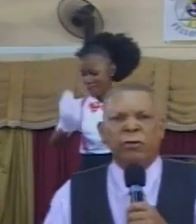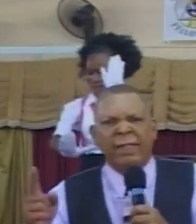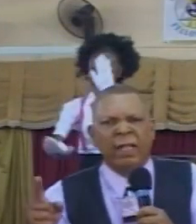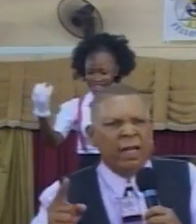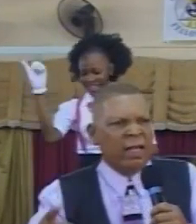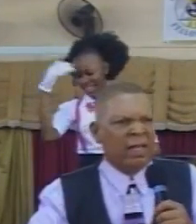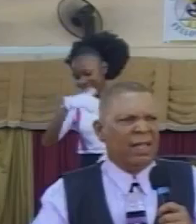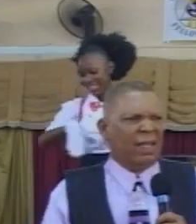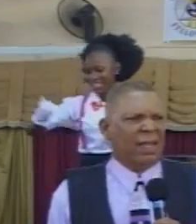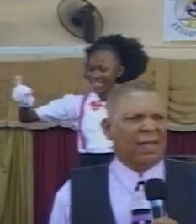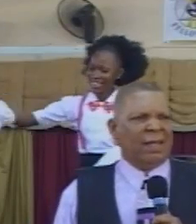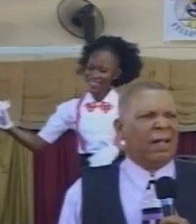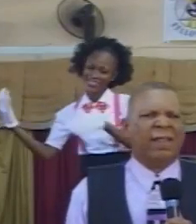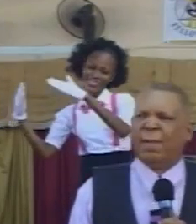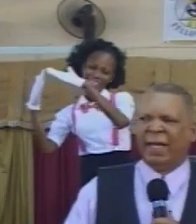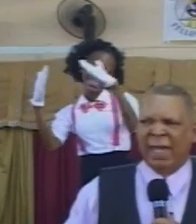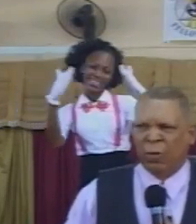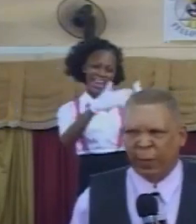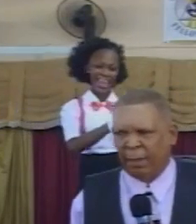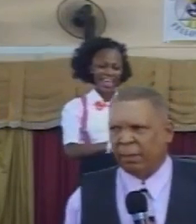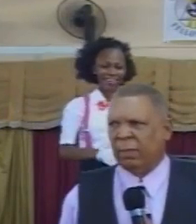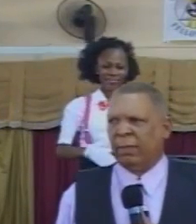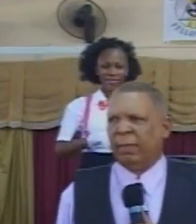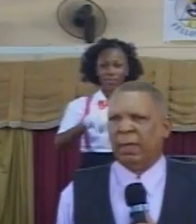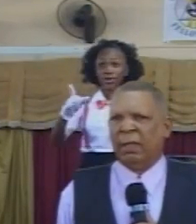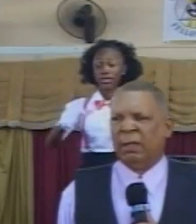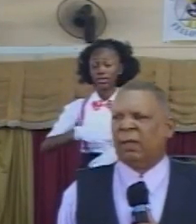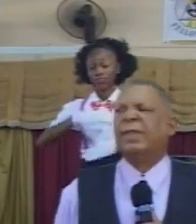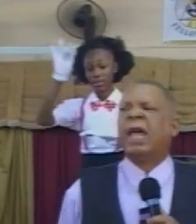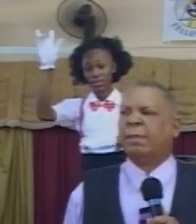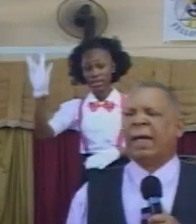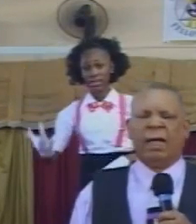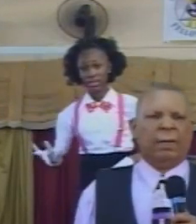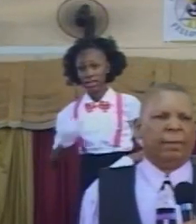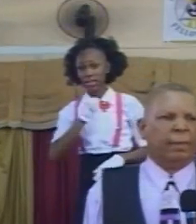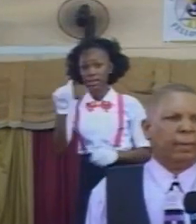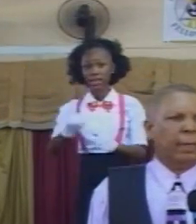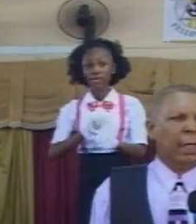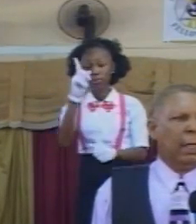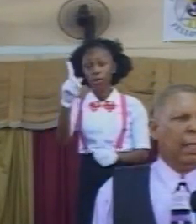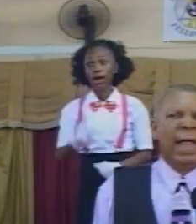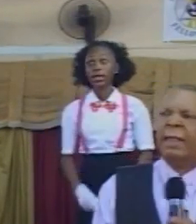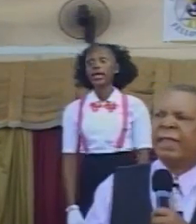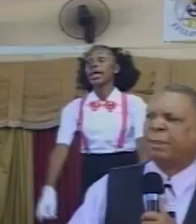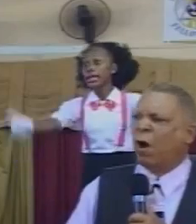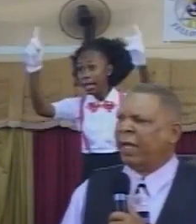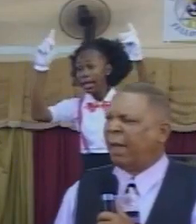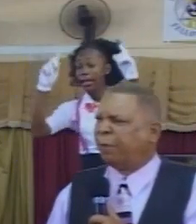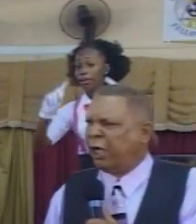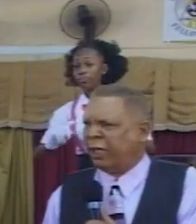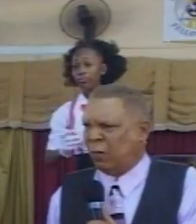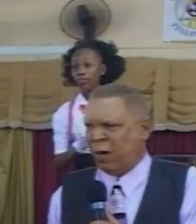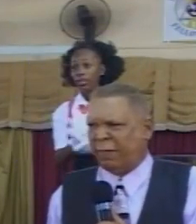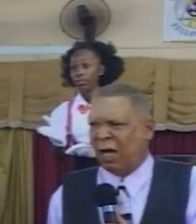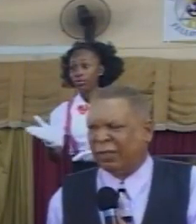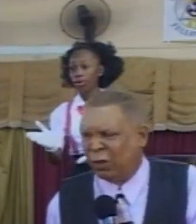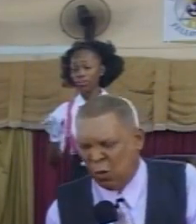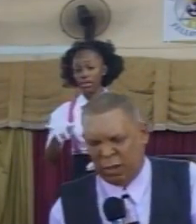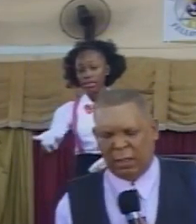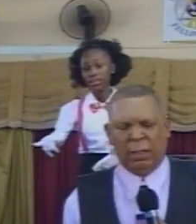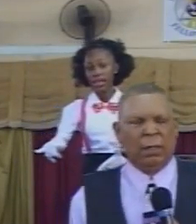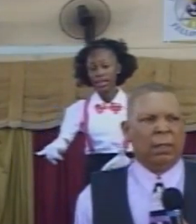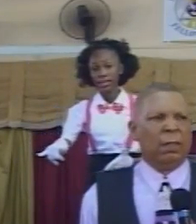But interestingly, not everybody came out with him. Some stayed back in hell. Like this morning, I'm preaching the word of God